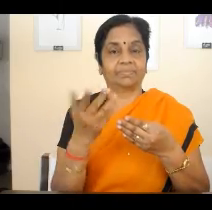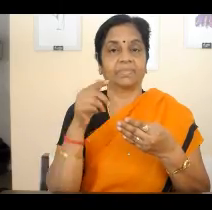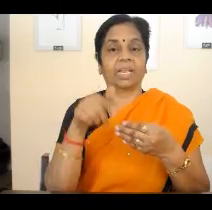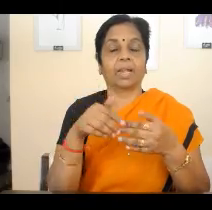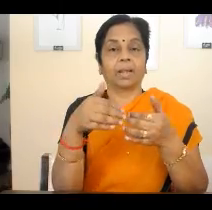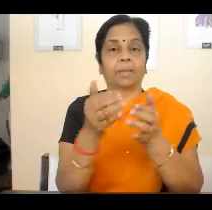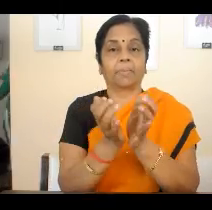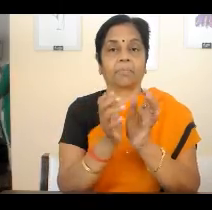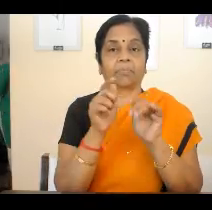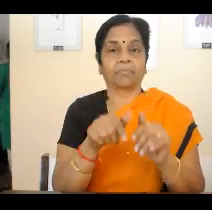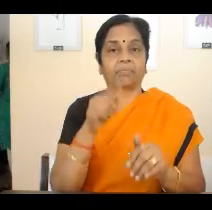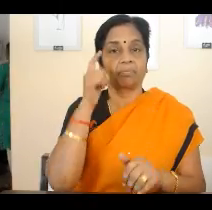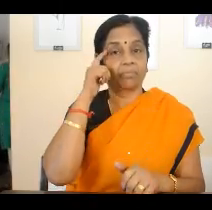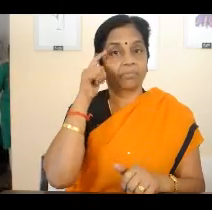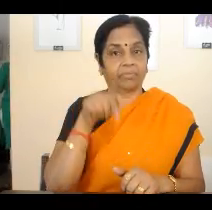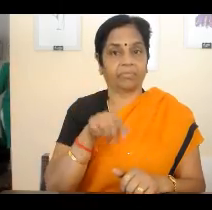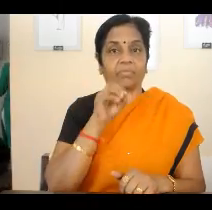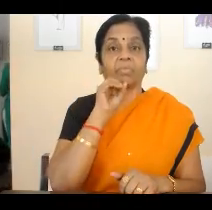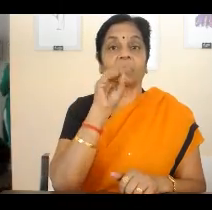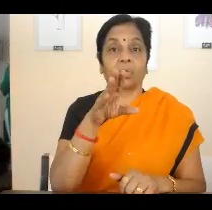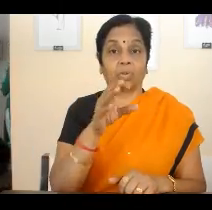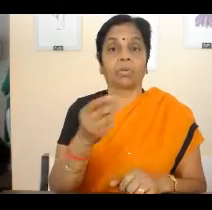committee has suggested that this is included.